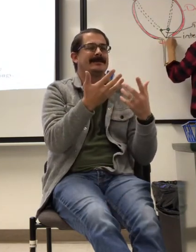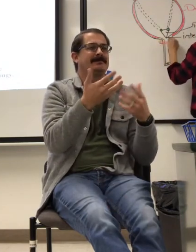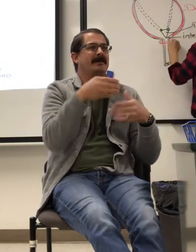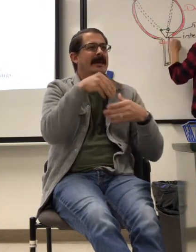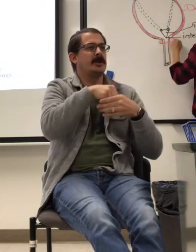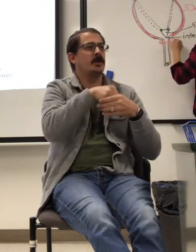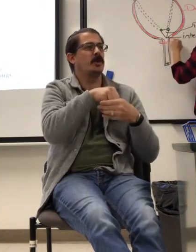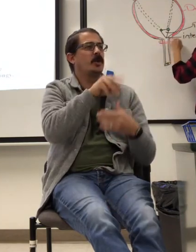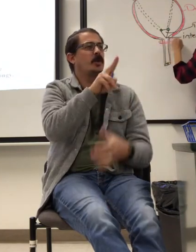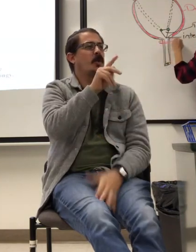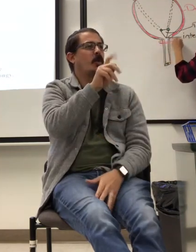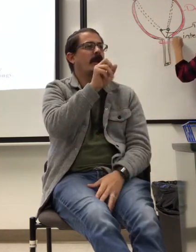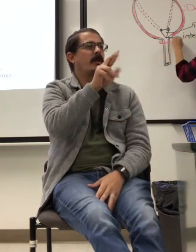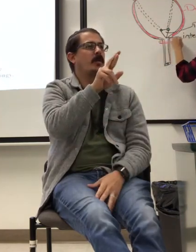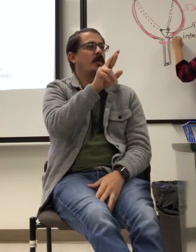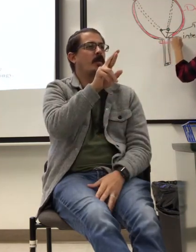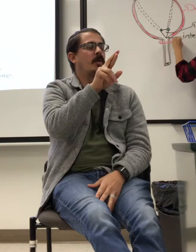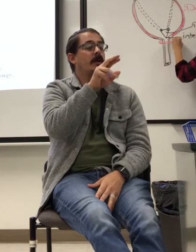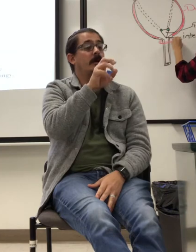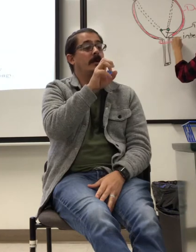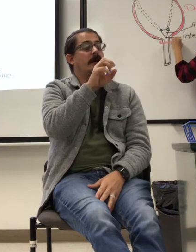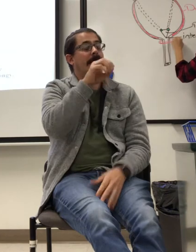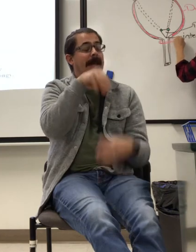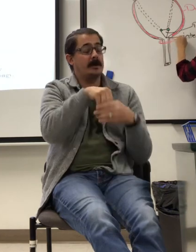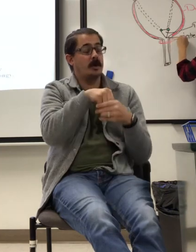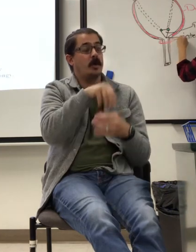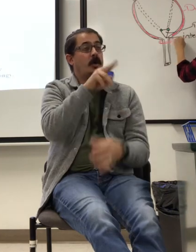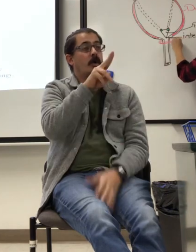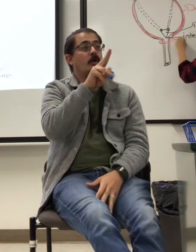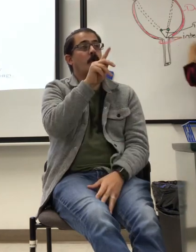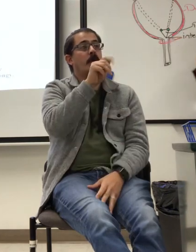internal urethral sphincter. Okay,